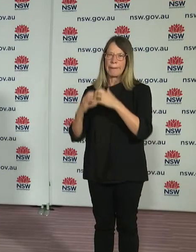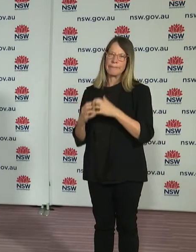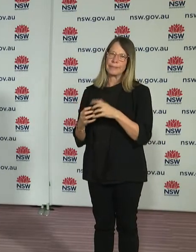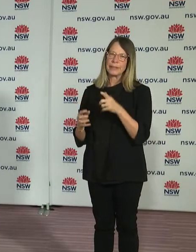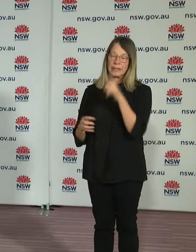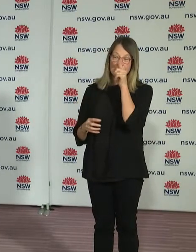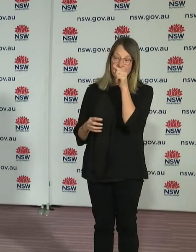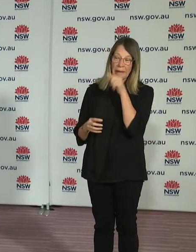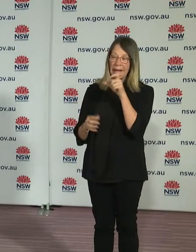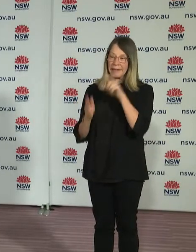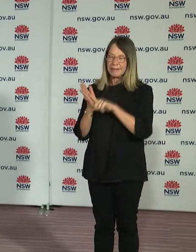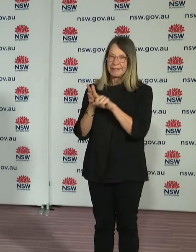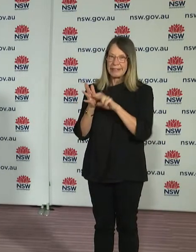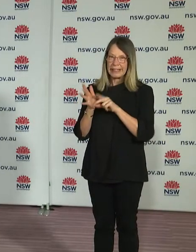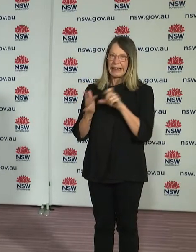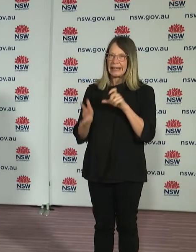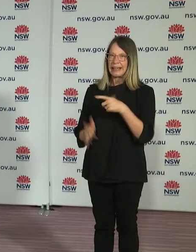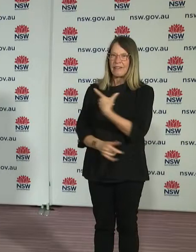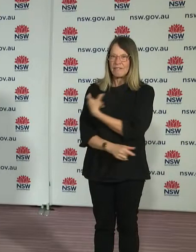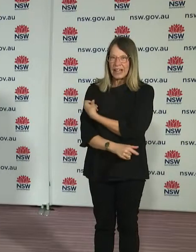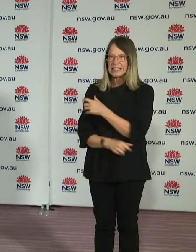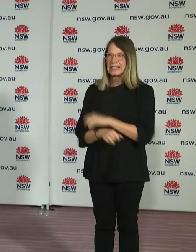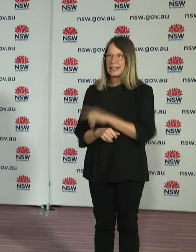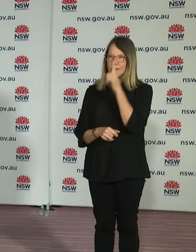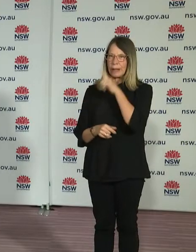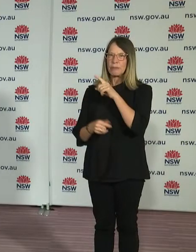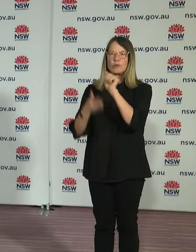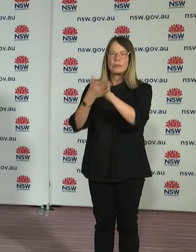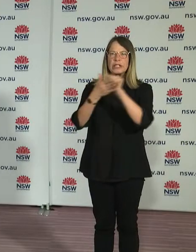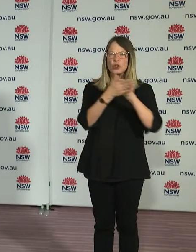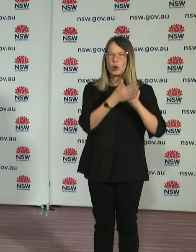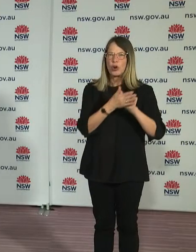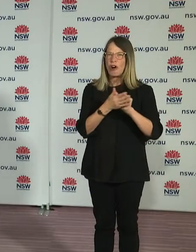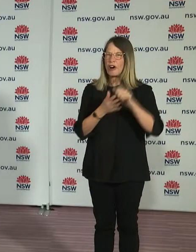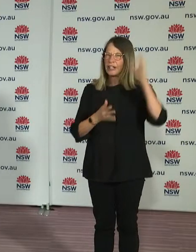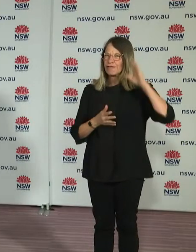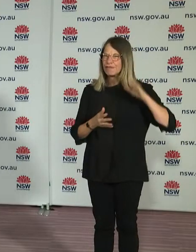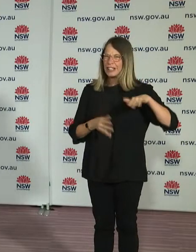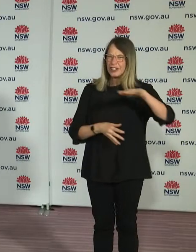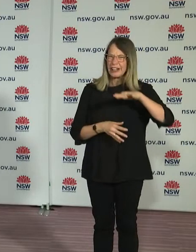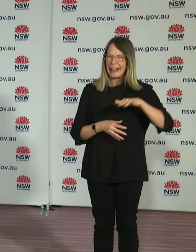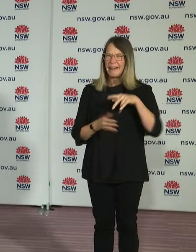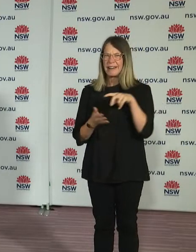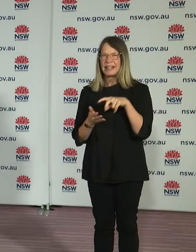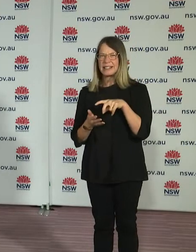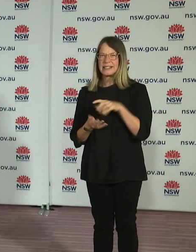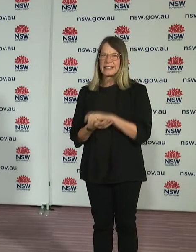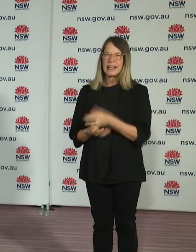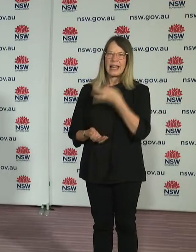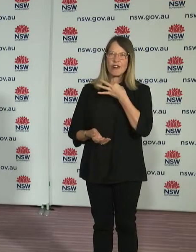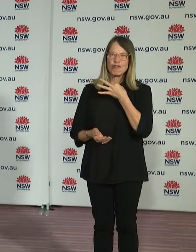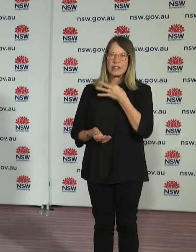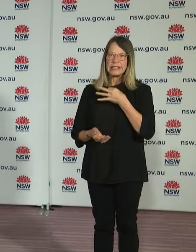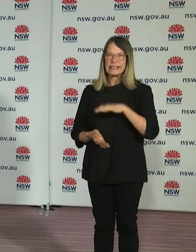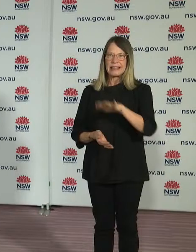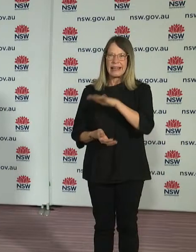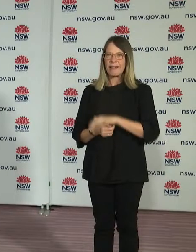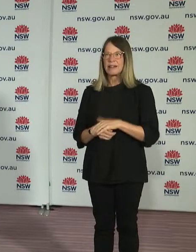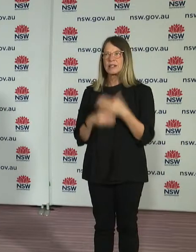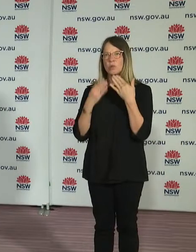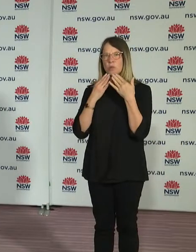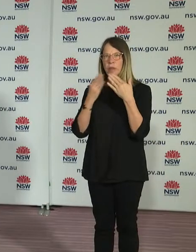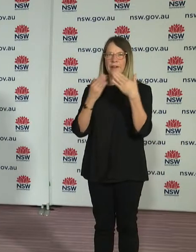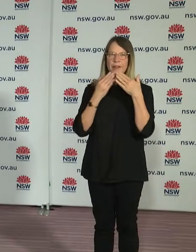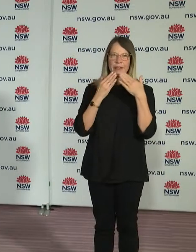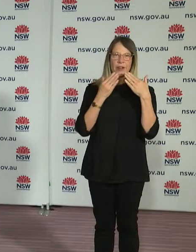very intensive vaccination in vulnerable settings. And I just want to acknowledge the work that pharmacists have put in, that GPs